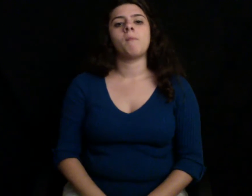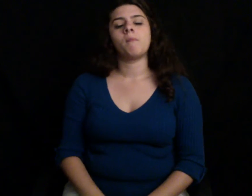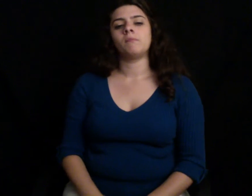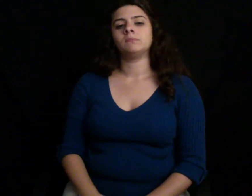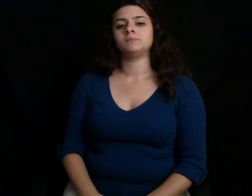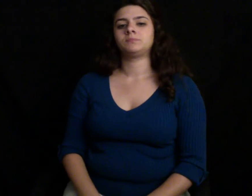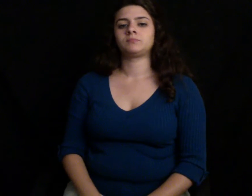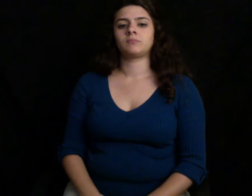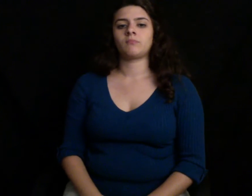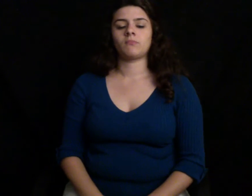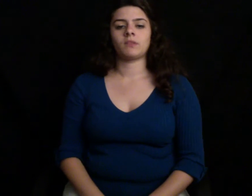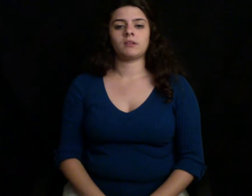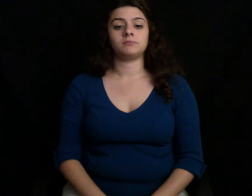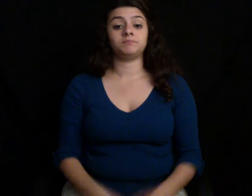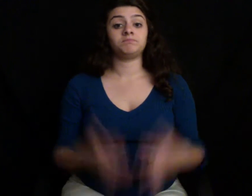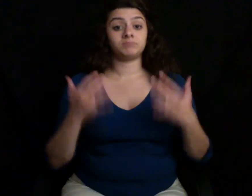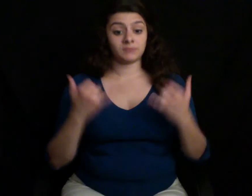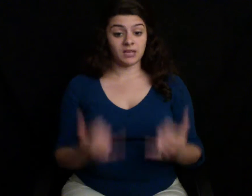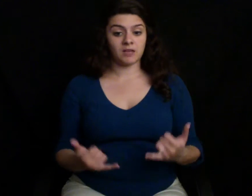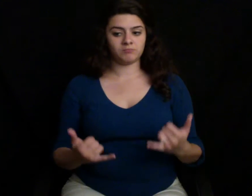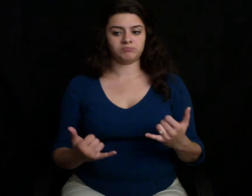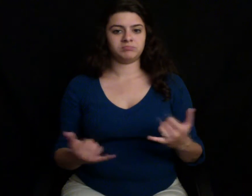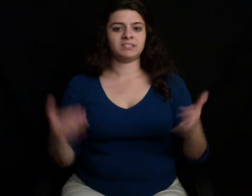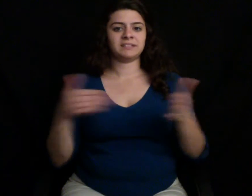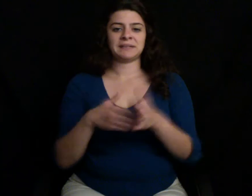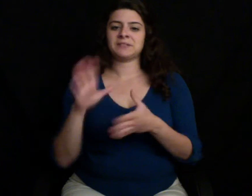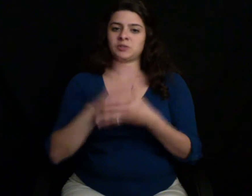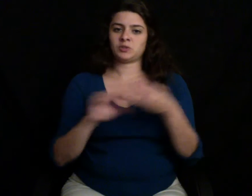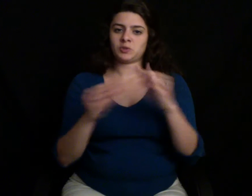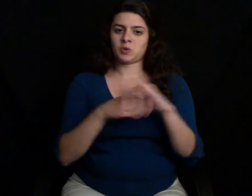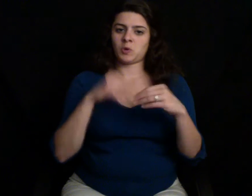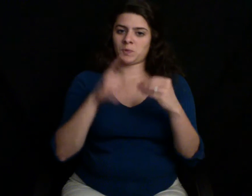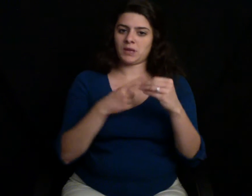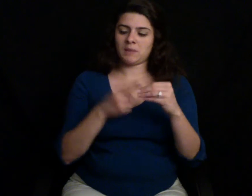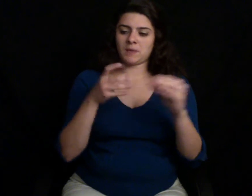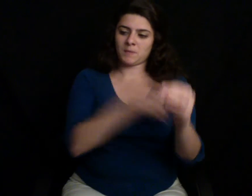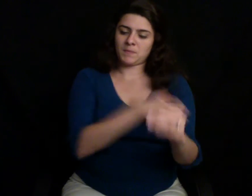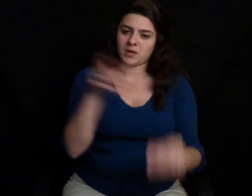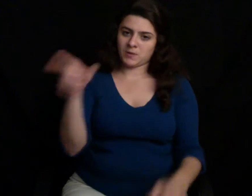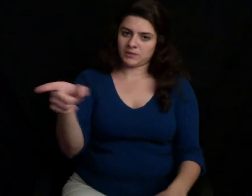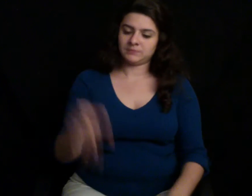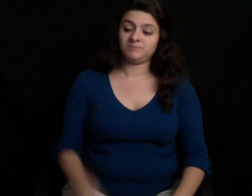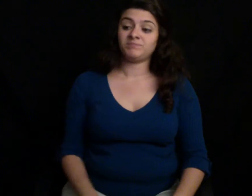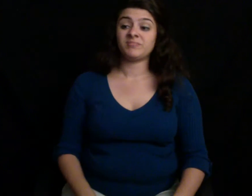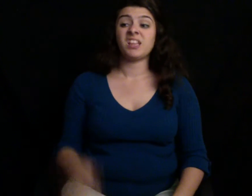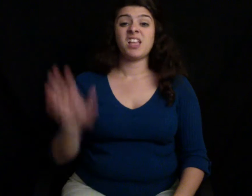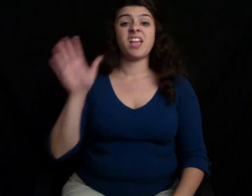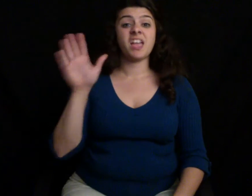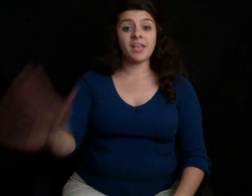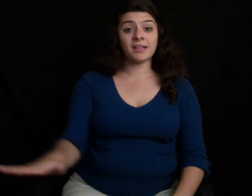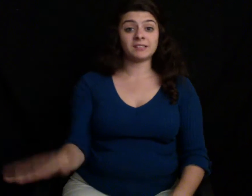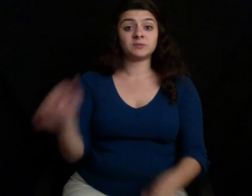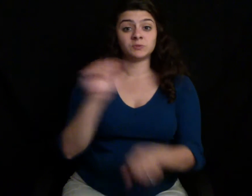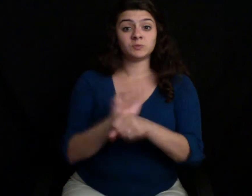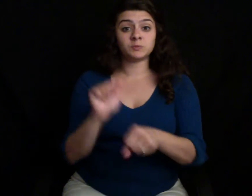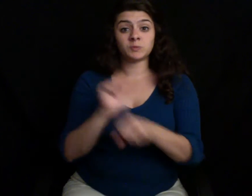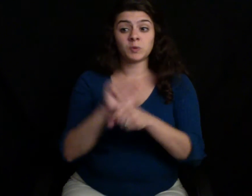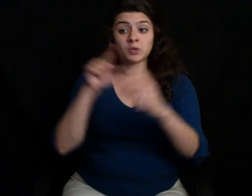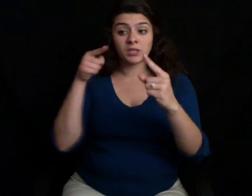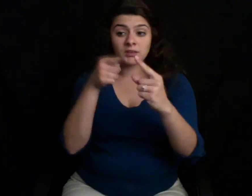UPVOTED. Now, back to the story of Daystorm Power. As Daystorm's career began to take off, not everything was going according to plan